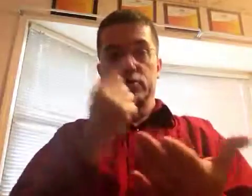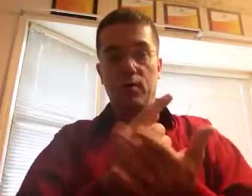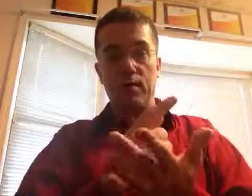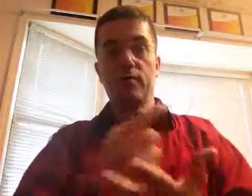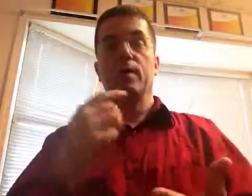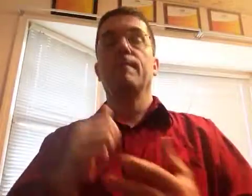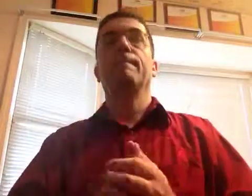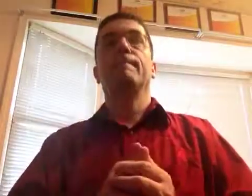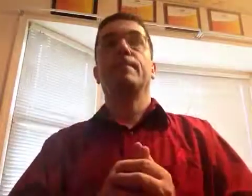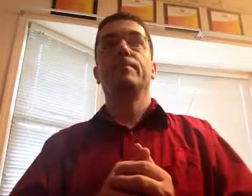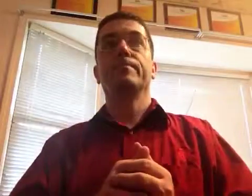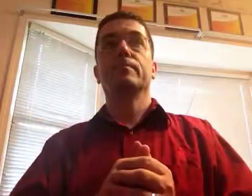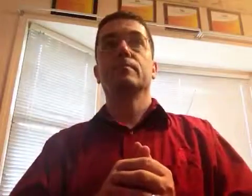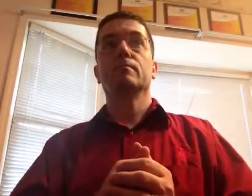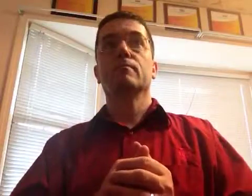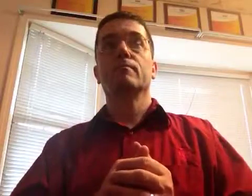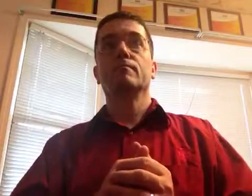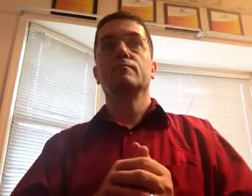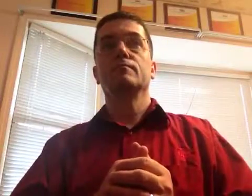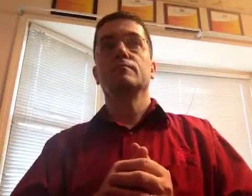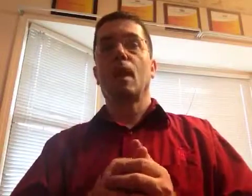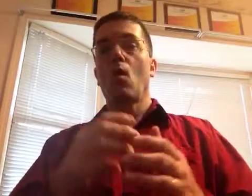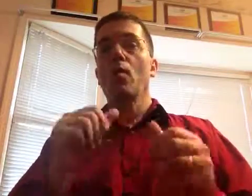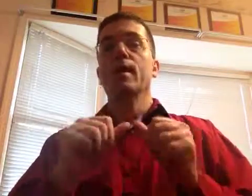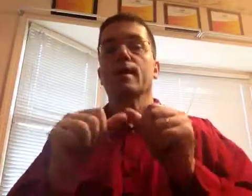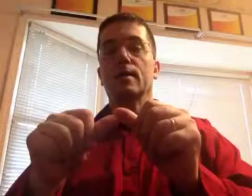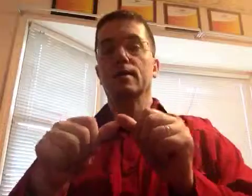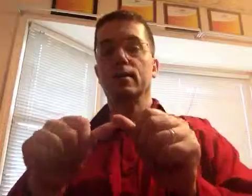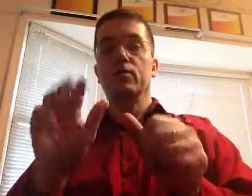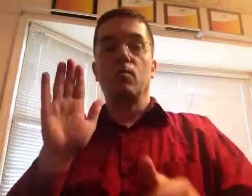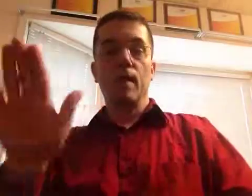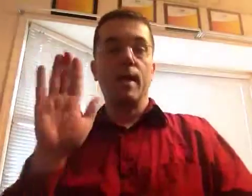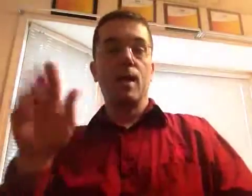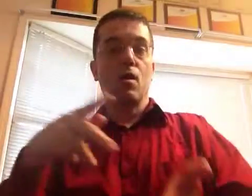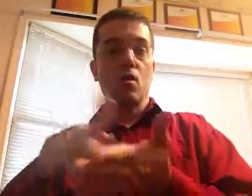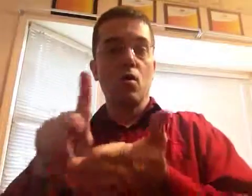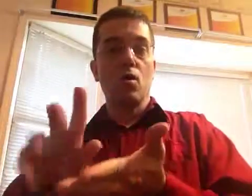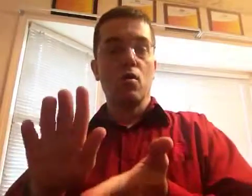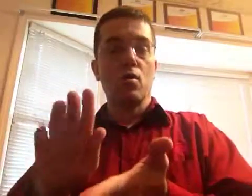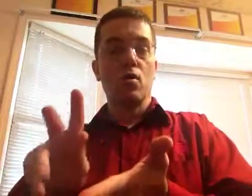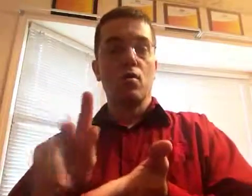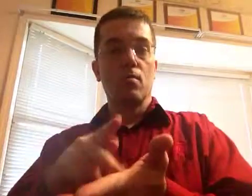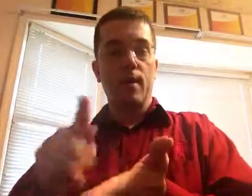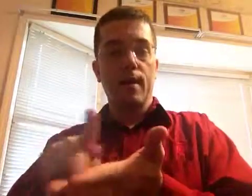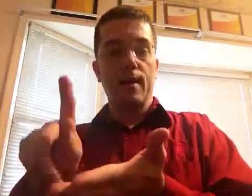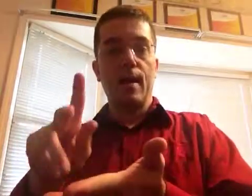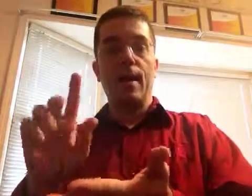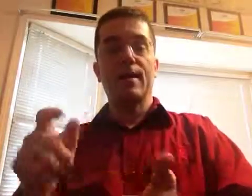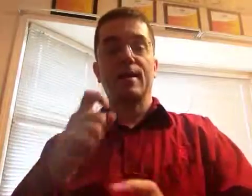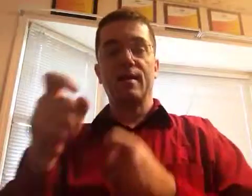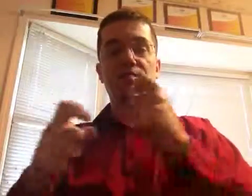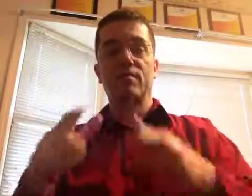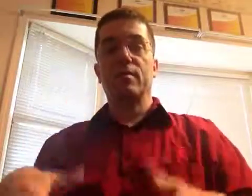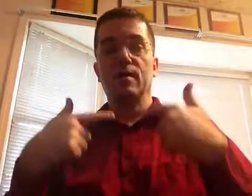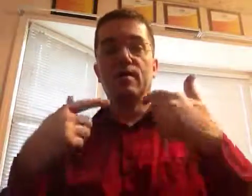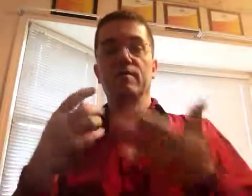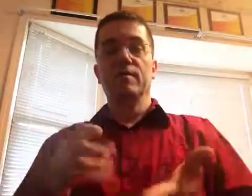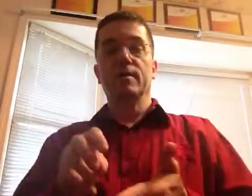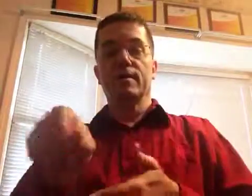And so we continued to pay her tuition and give her the living expenses through that one